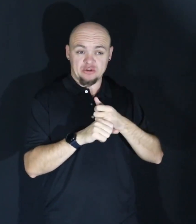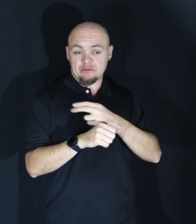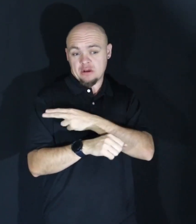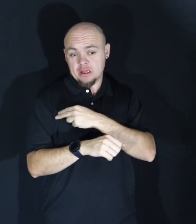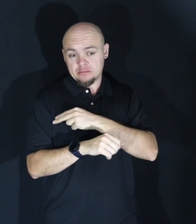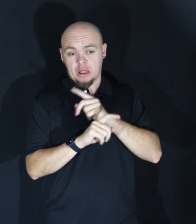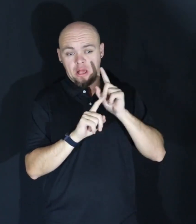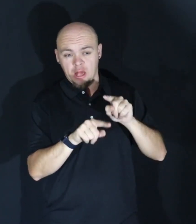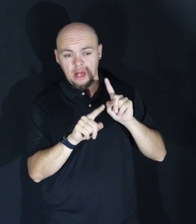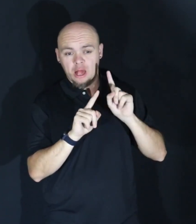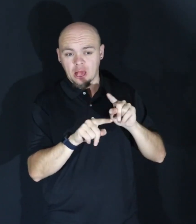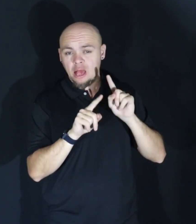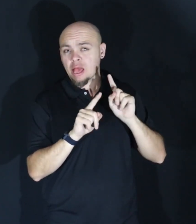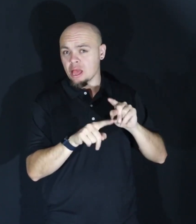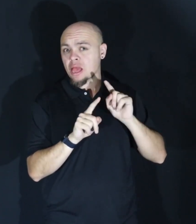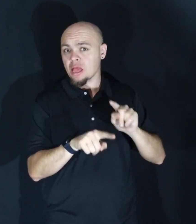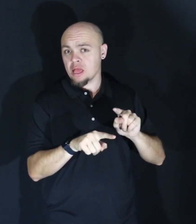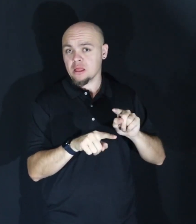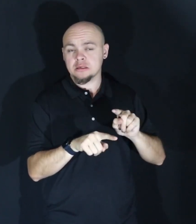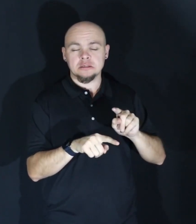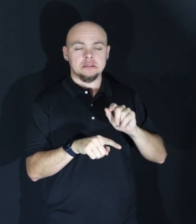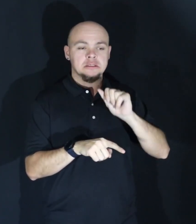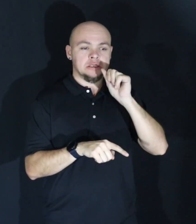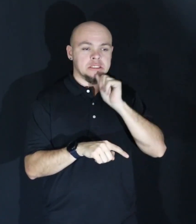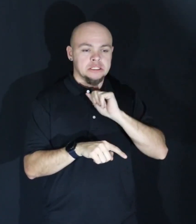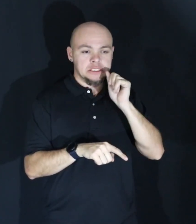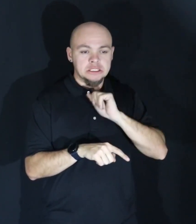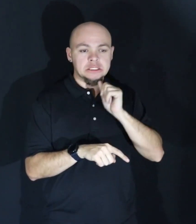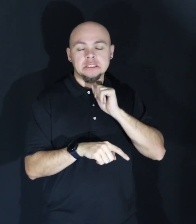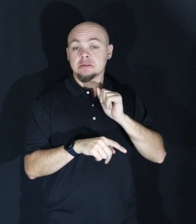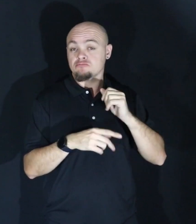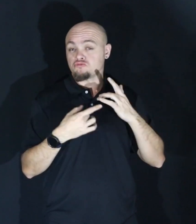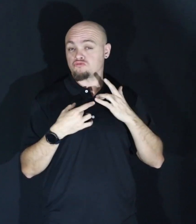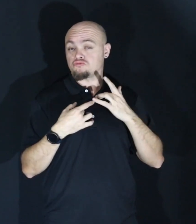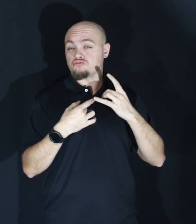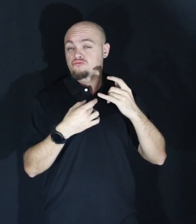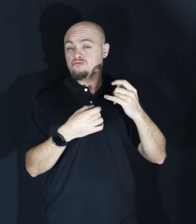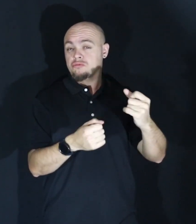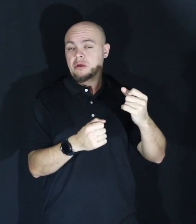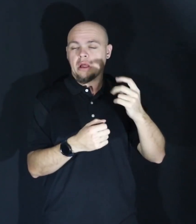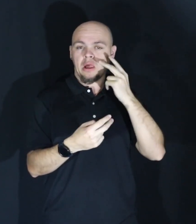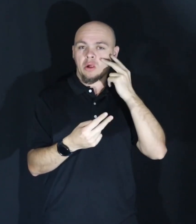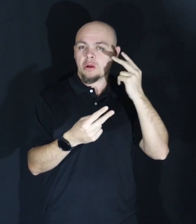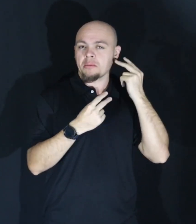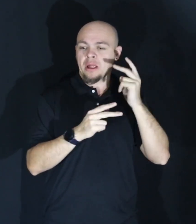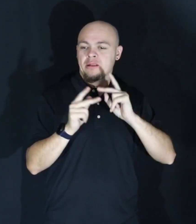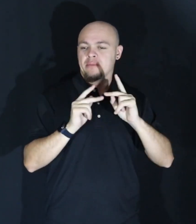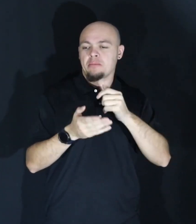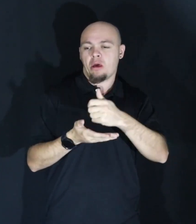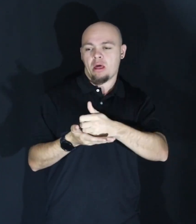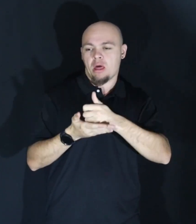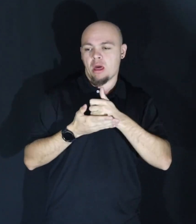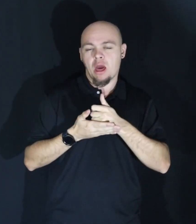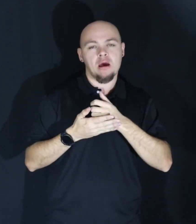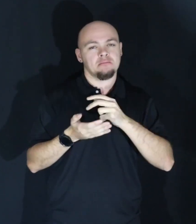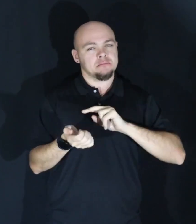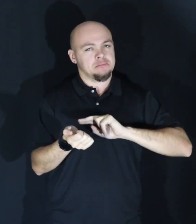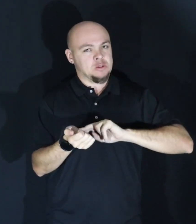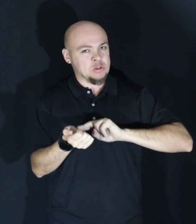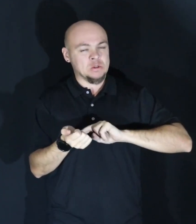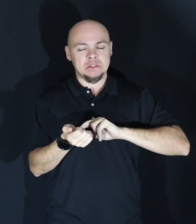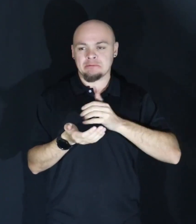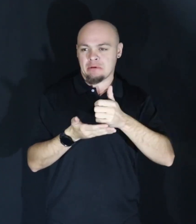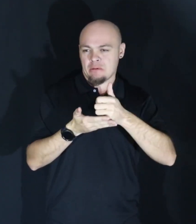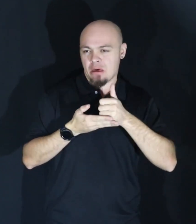I visualized all the faces of the people who had touched me and my family on our journey back to health. Tears of gratitude fill